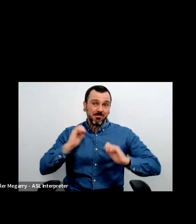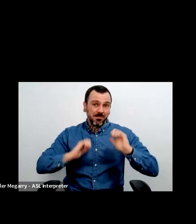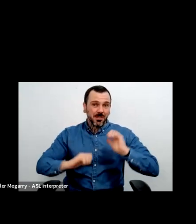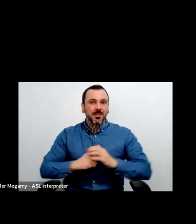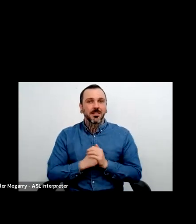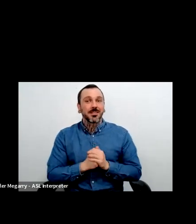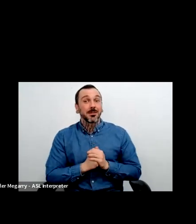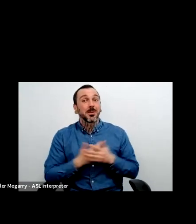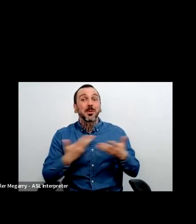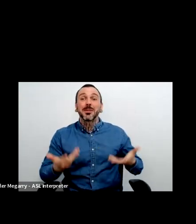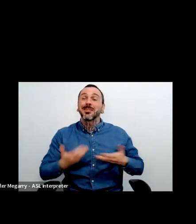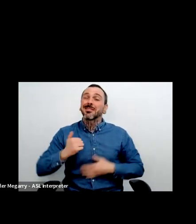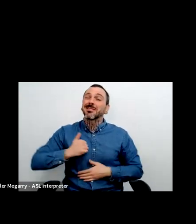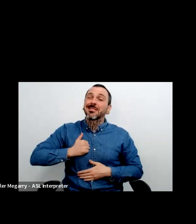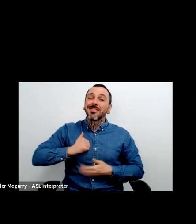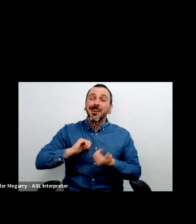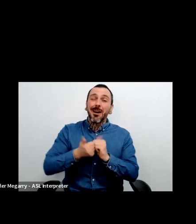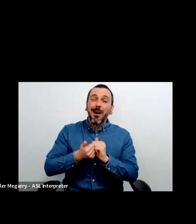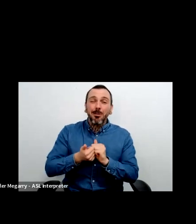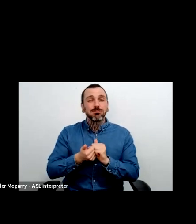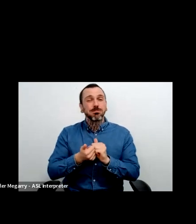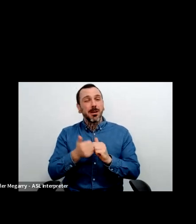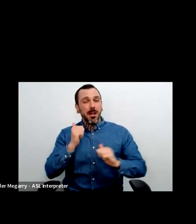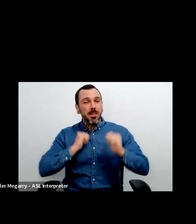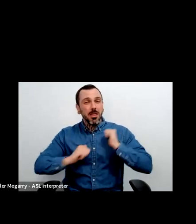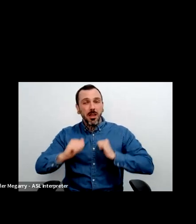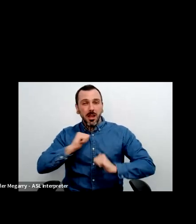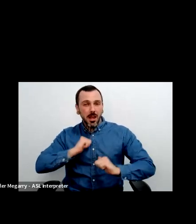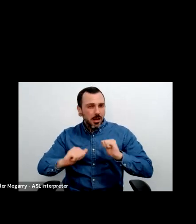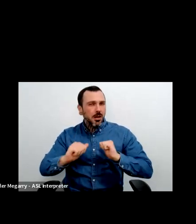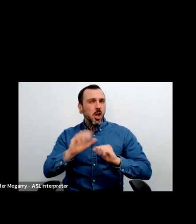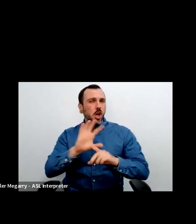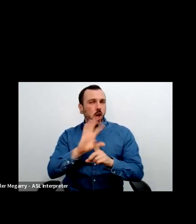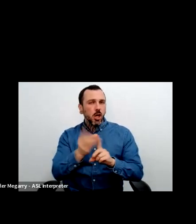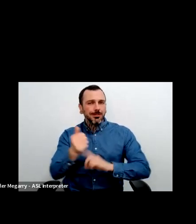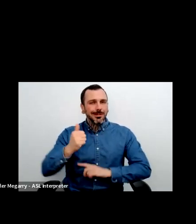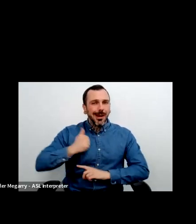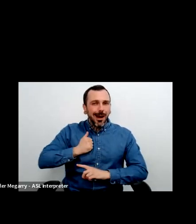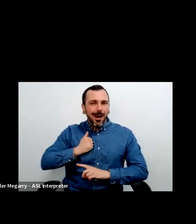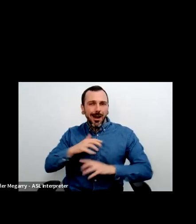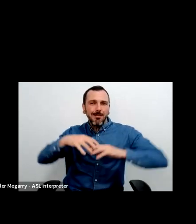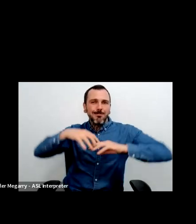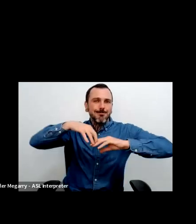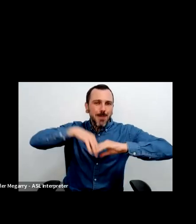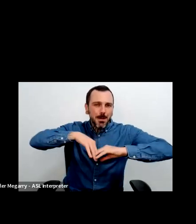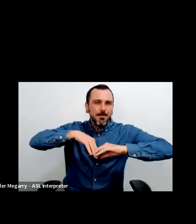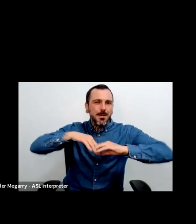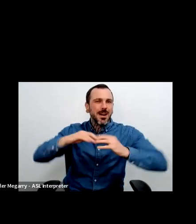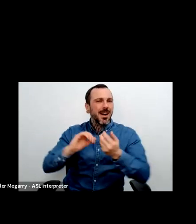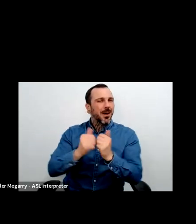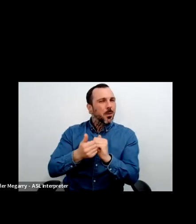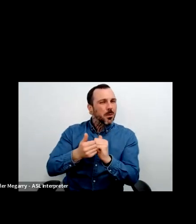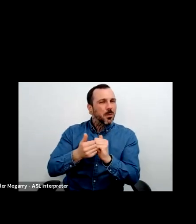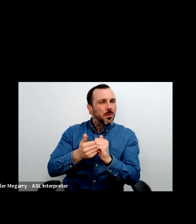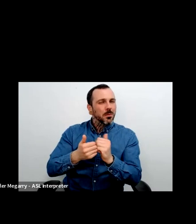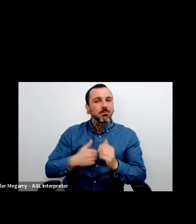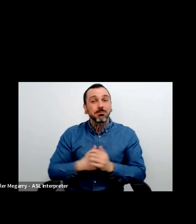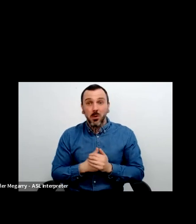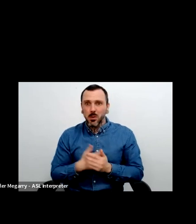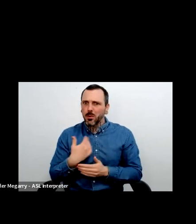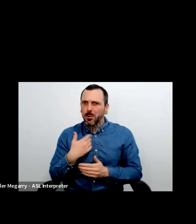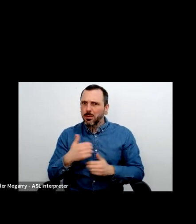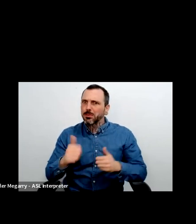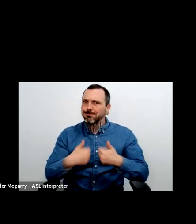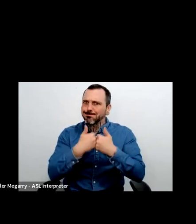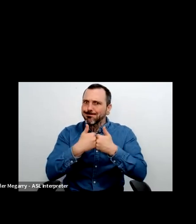a really crucial part of the cultural life? And I think that's a very large